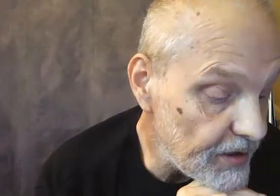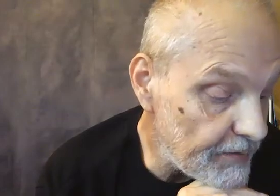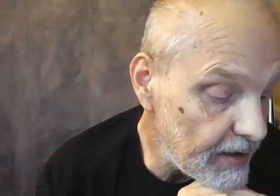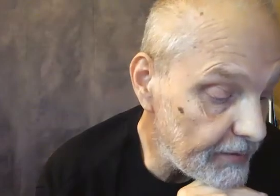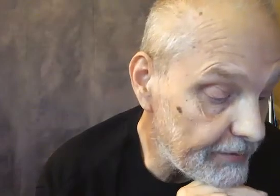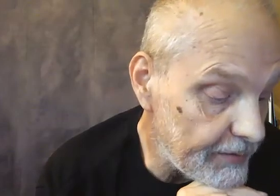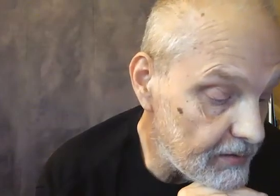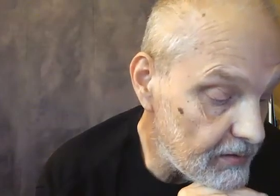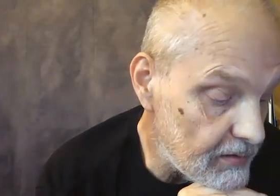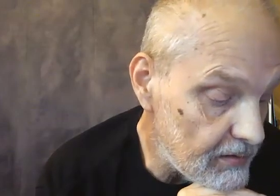of the Deaf.